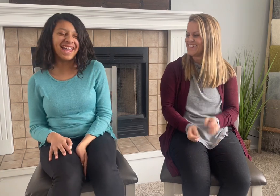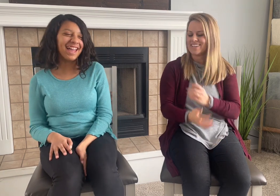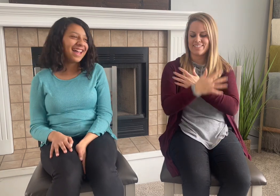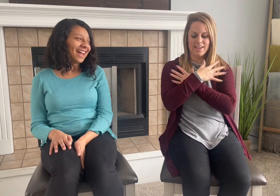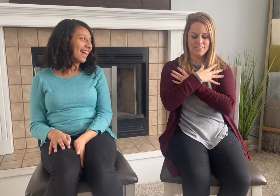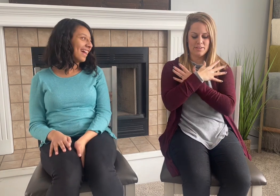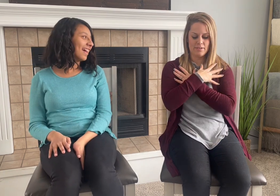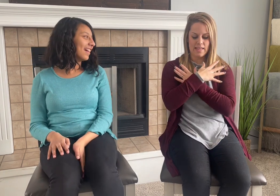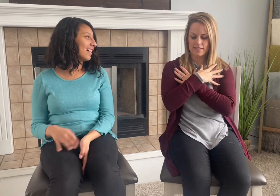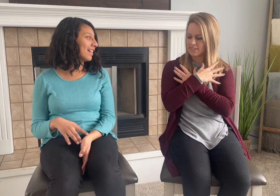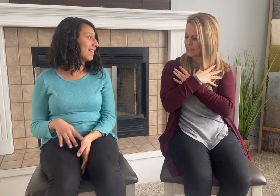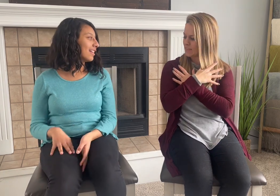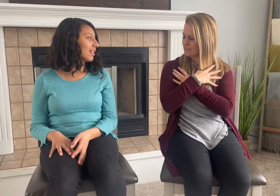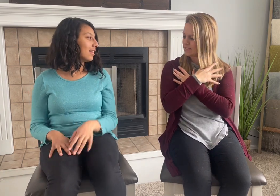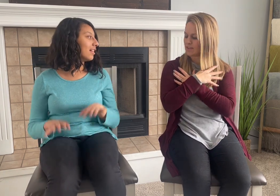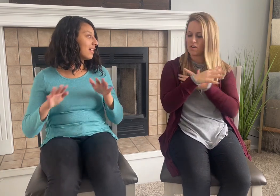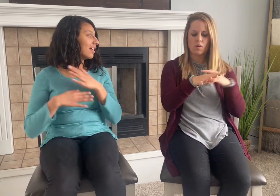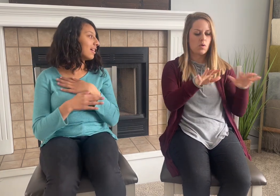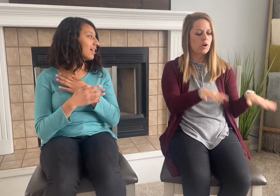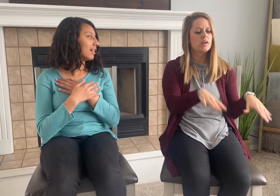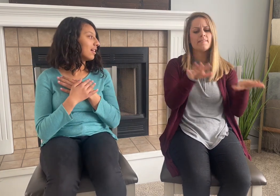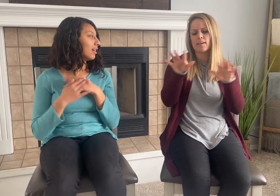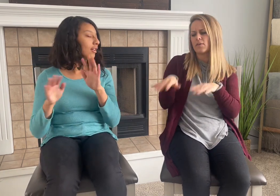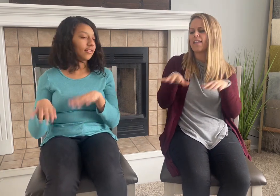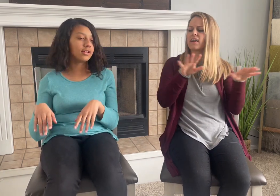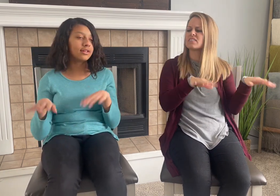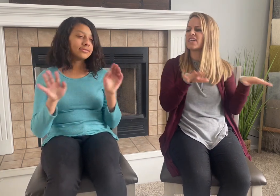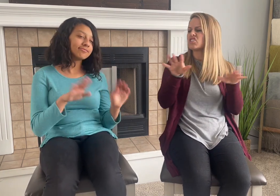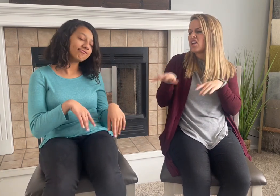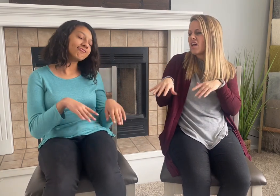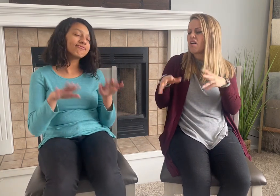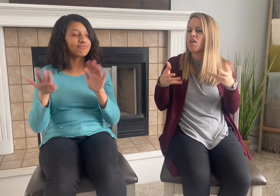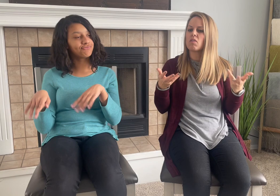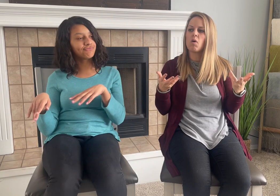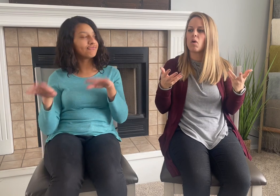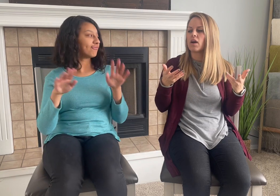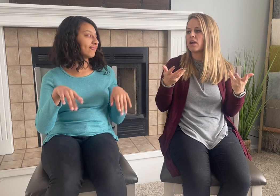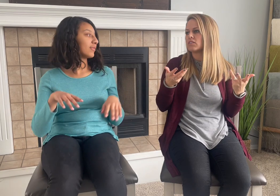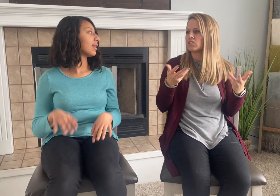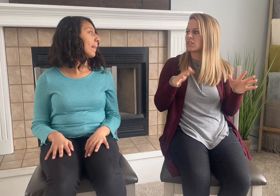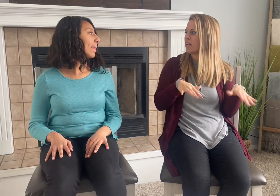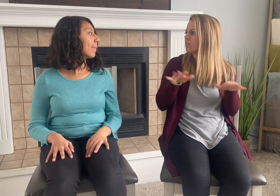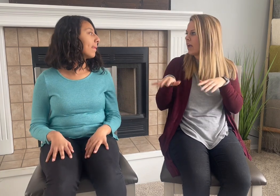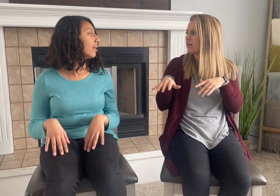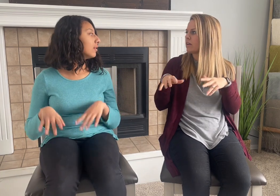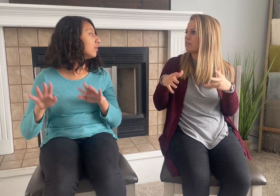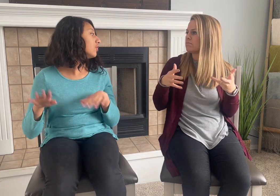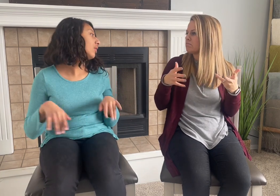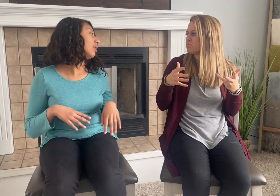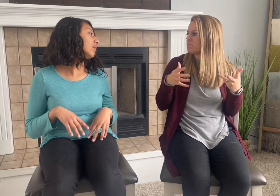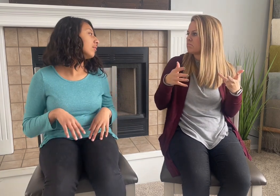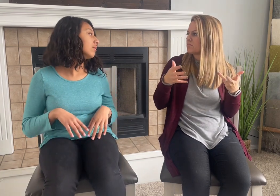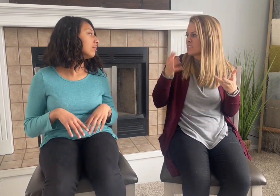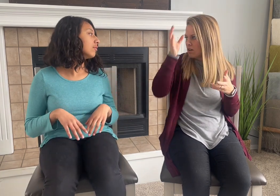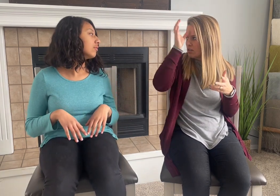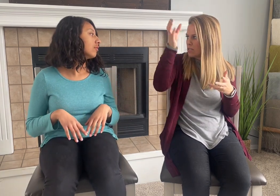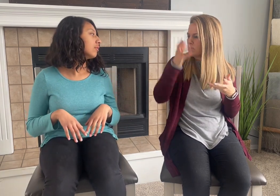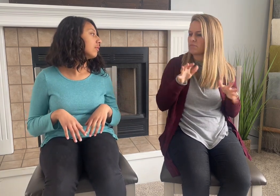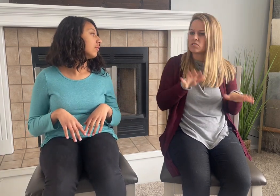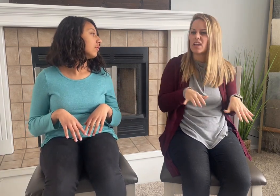So yeah. So relax like this or like relax, like chill or just kind of like the concept of just